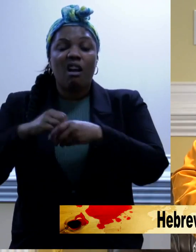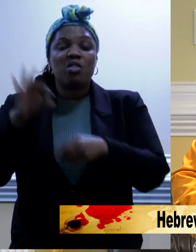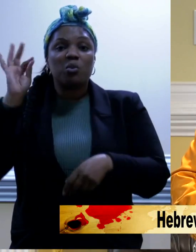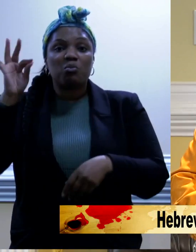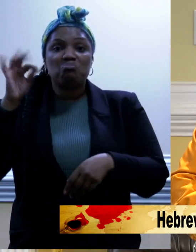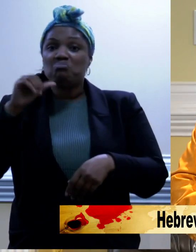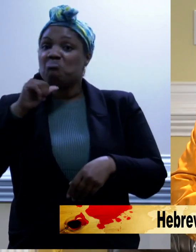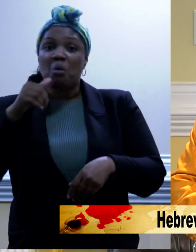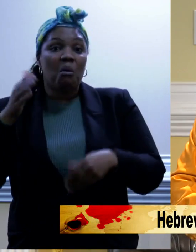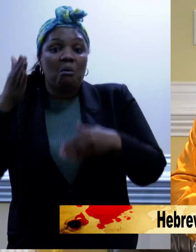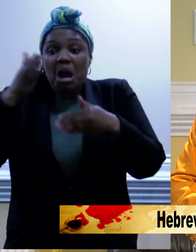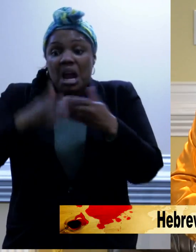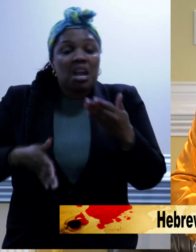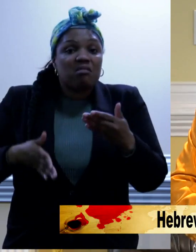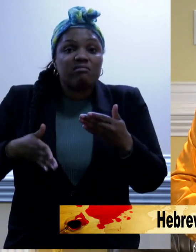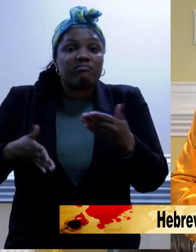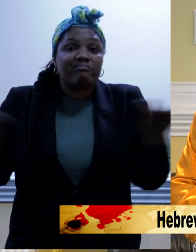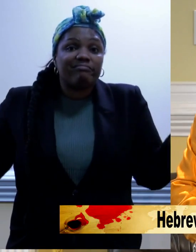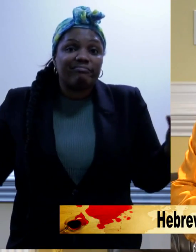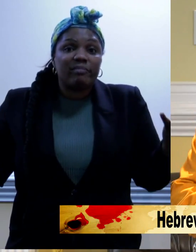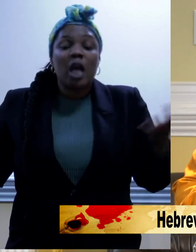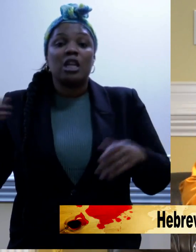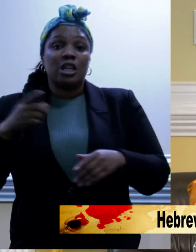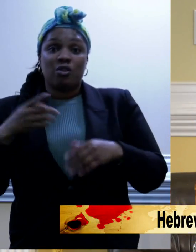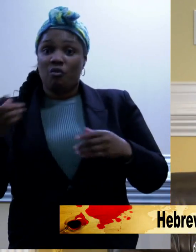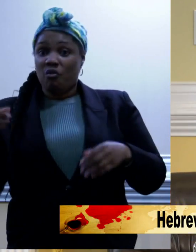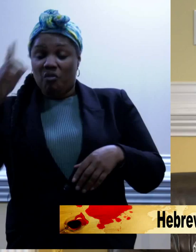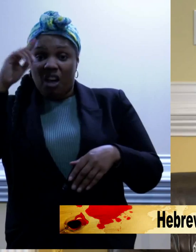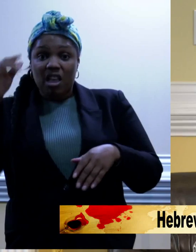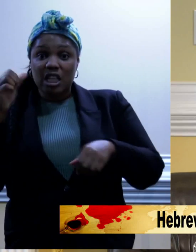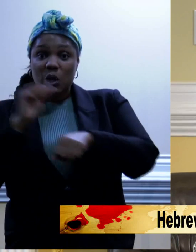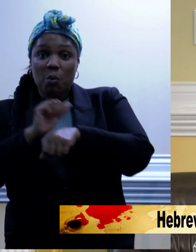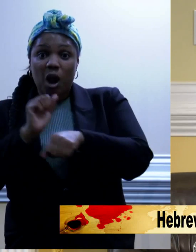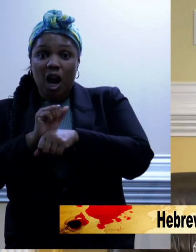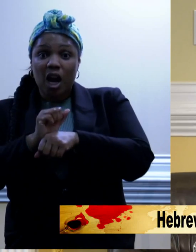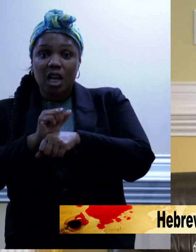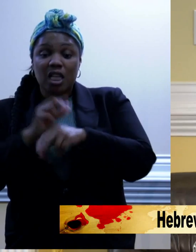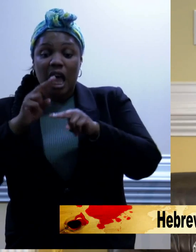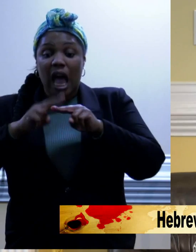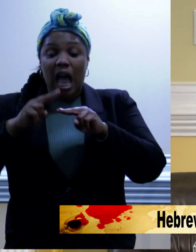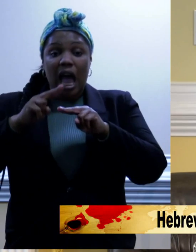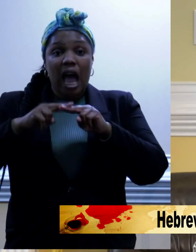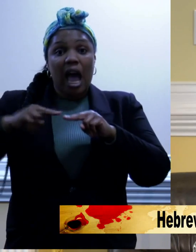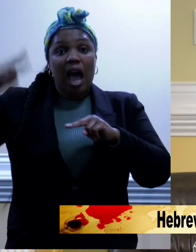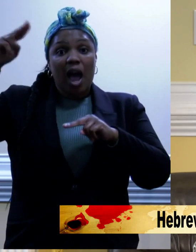had no end. So in order for Jesus to become the high priest,